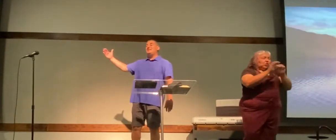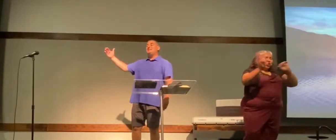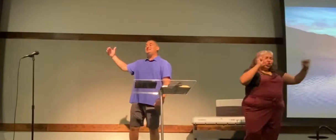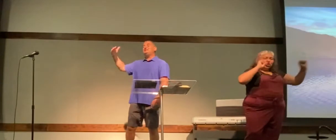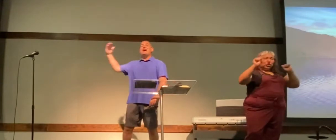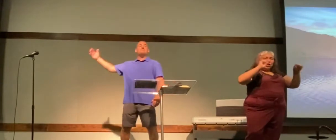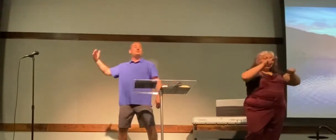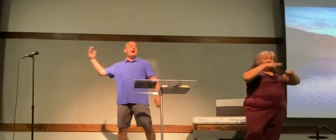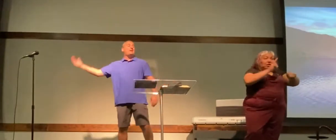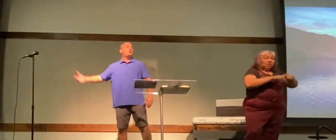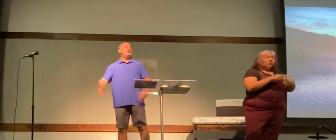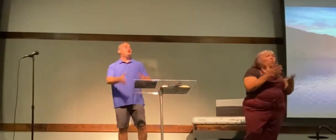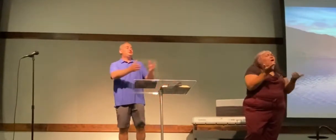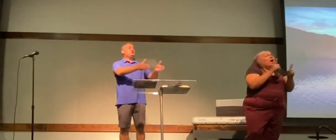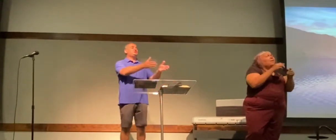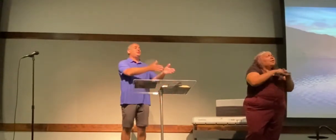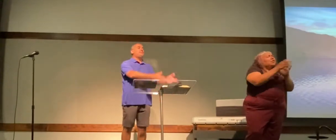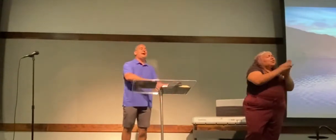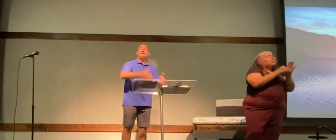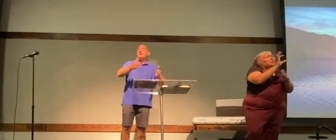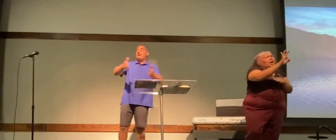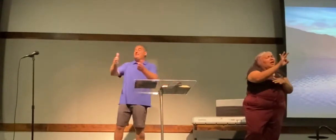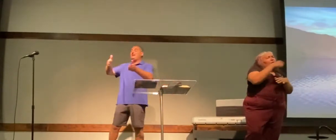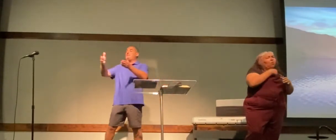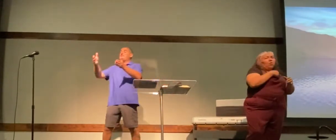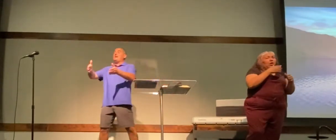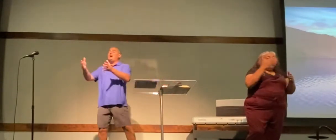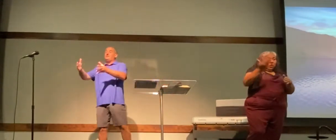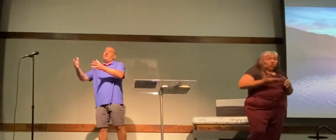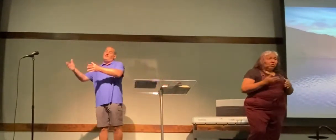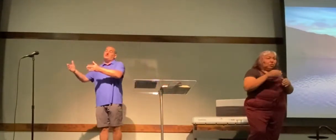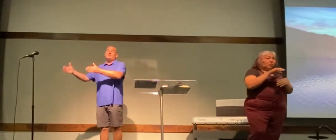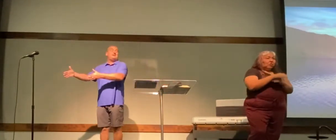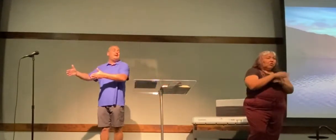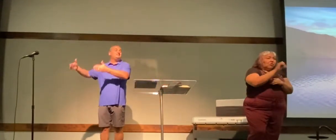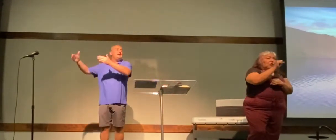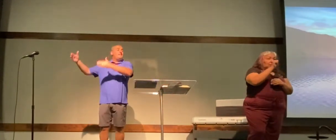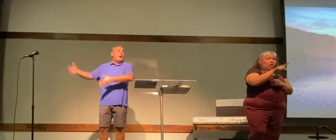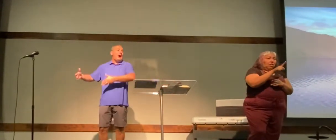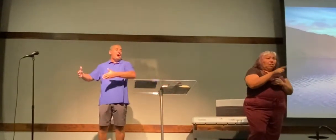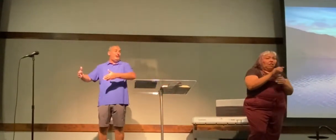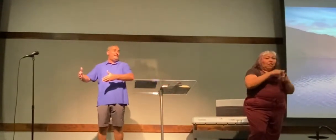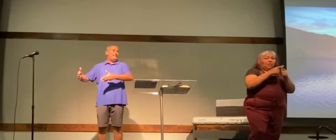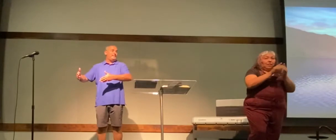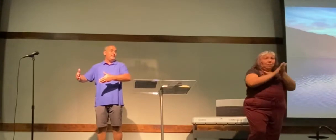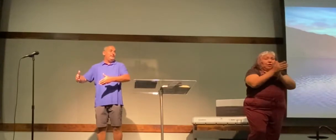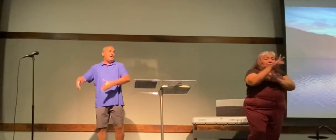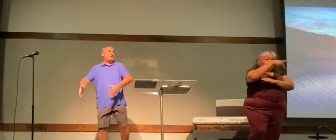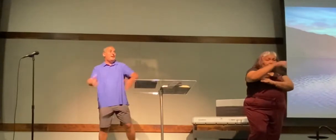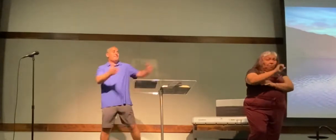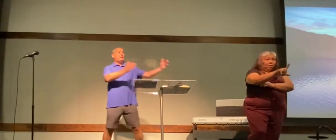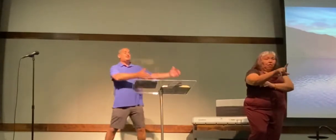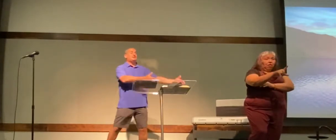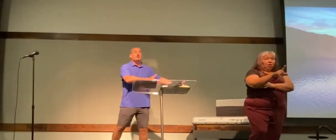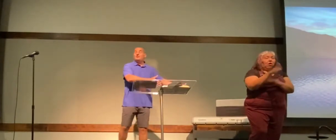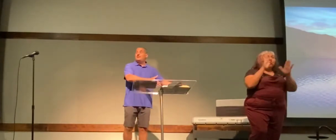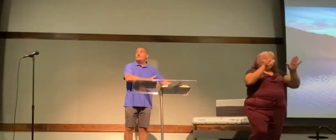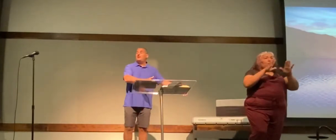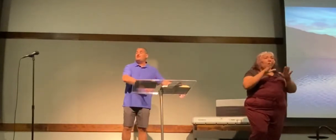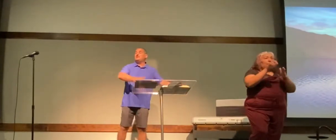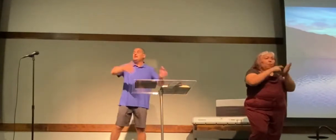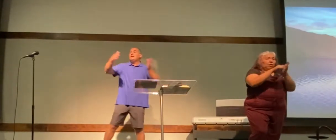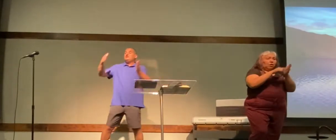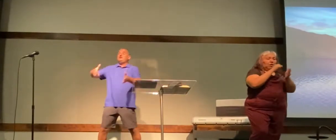know when you get into chapter 9, we're introduced to a man by the name of Saul, who eventually becomes Paul, a great persecutor